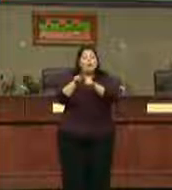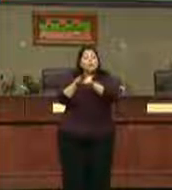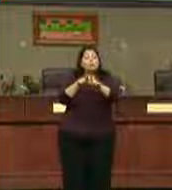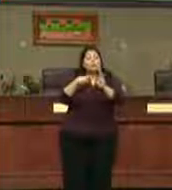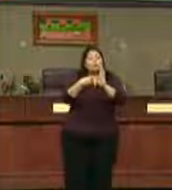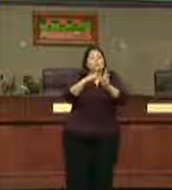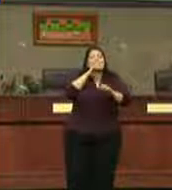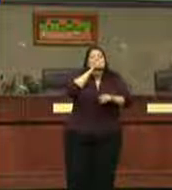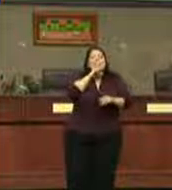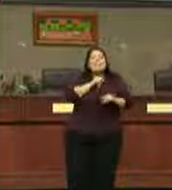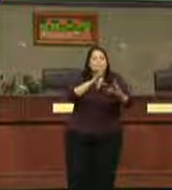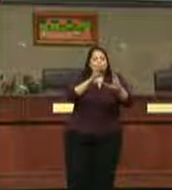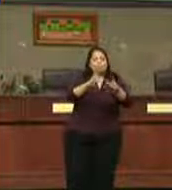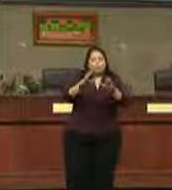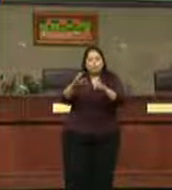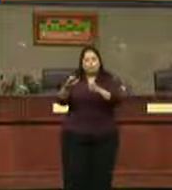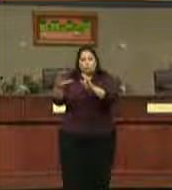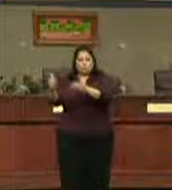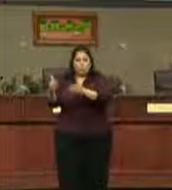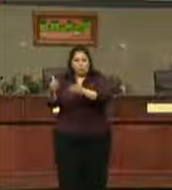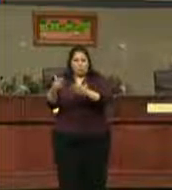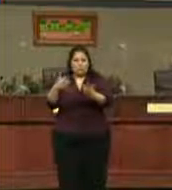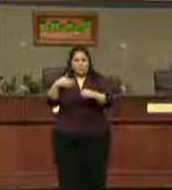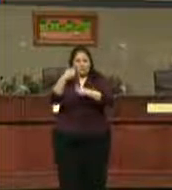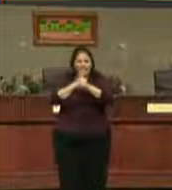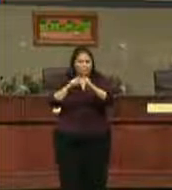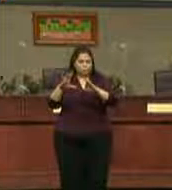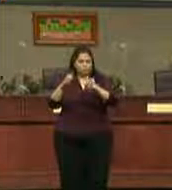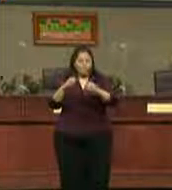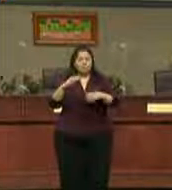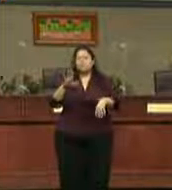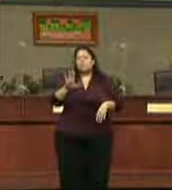deaths for each of these group. Of course,